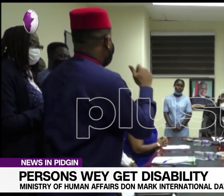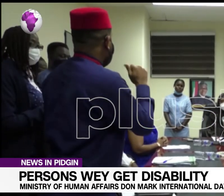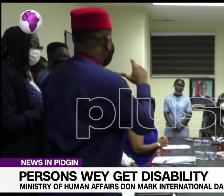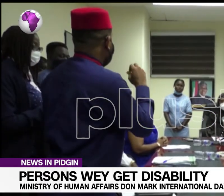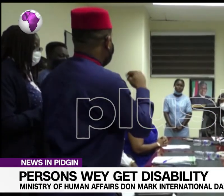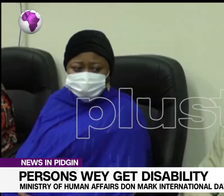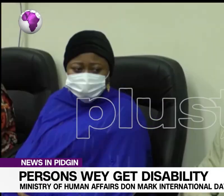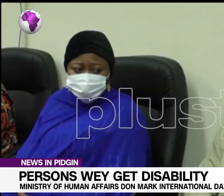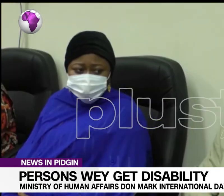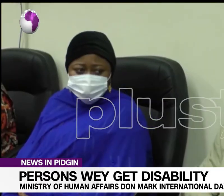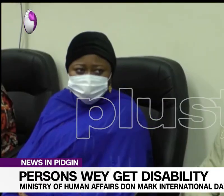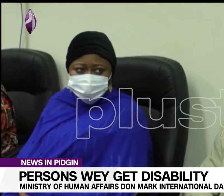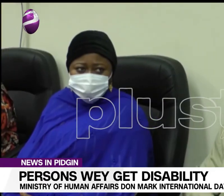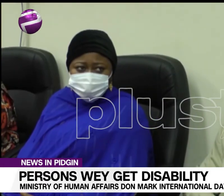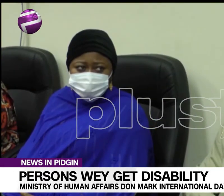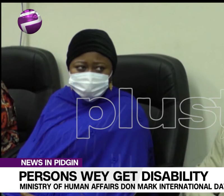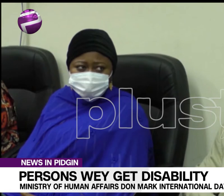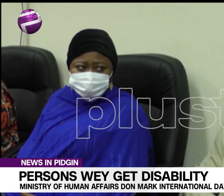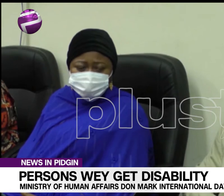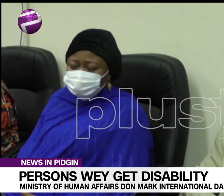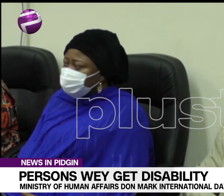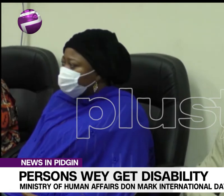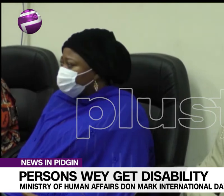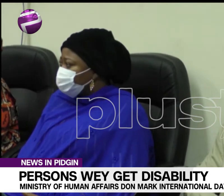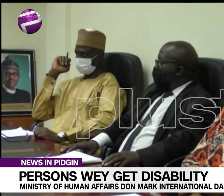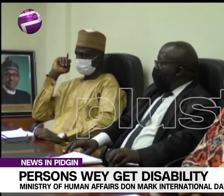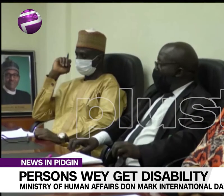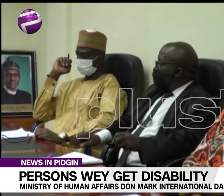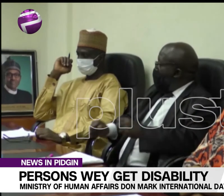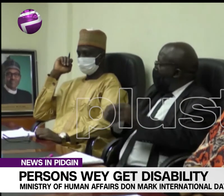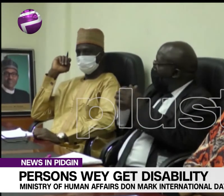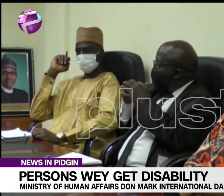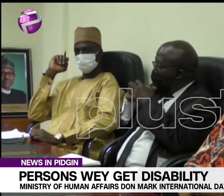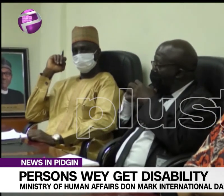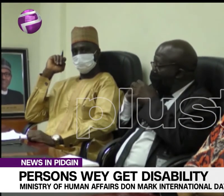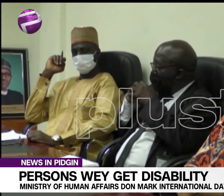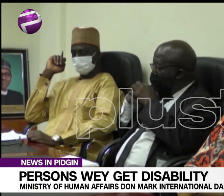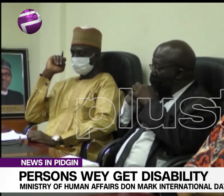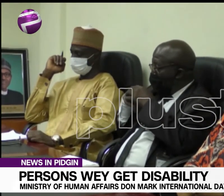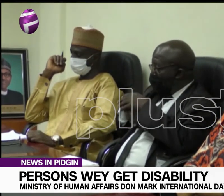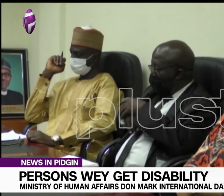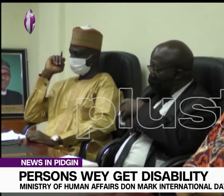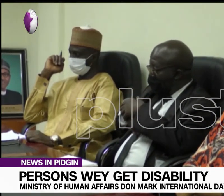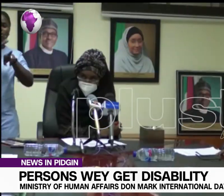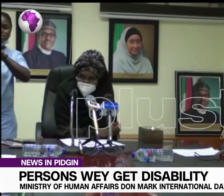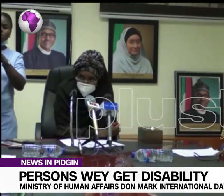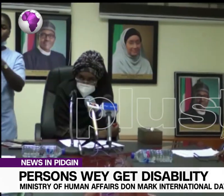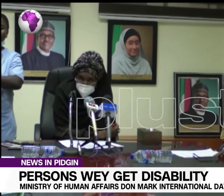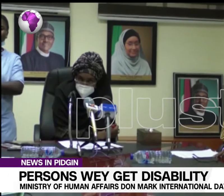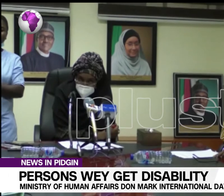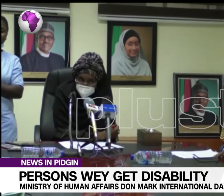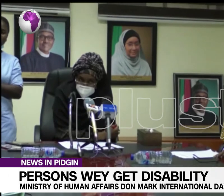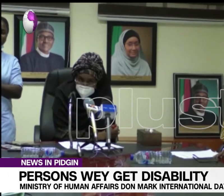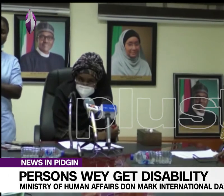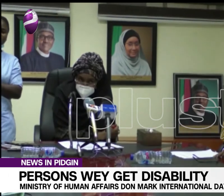get disability, say, then carry them along inside governance of the nation. And she's still here, and say, the Ministry, and say, then they're the forefront to make sure,